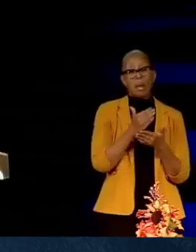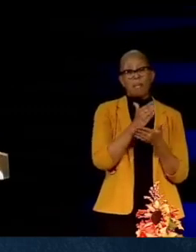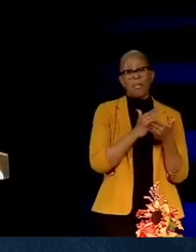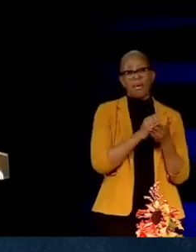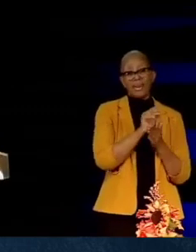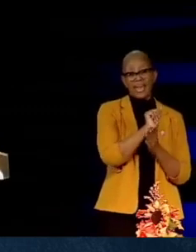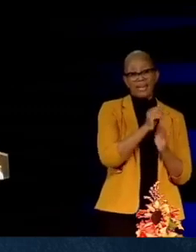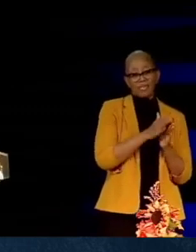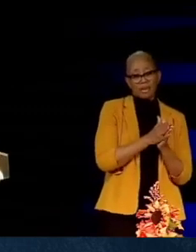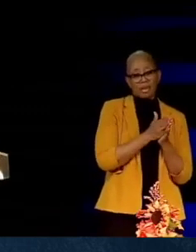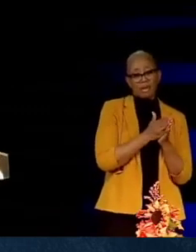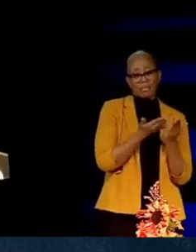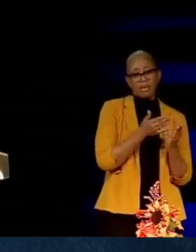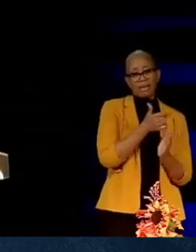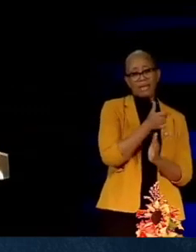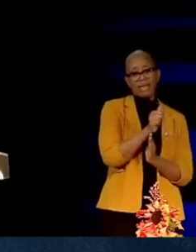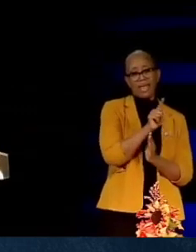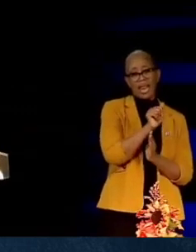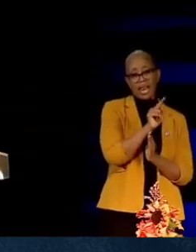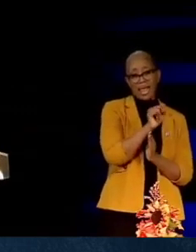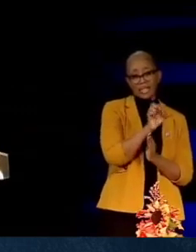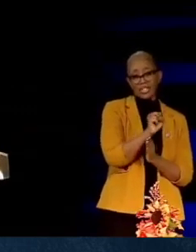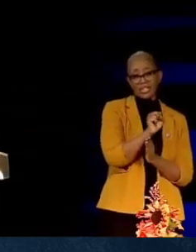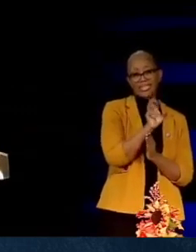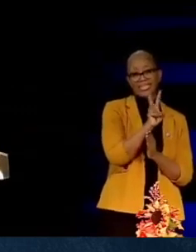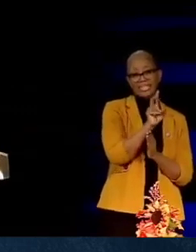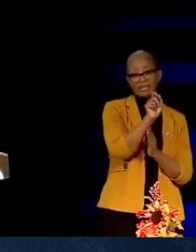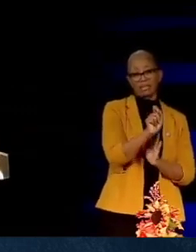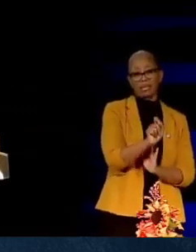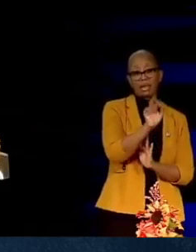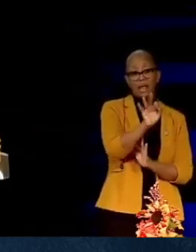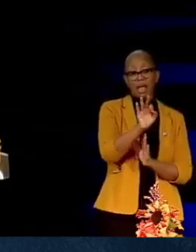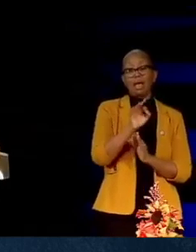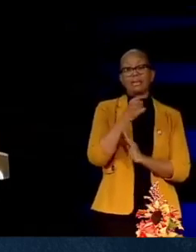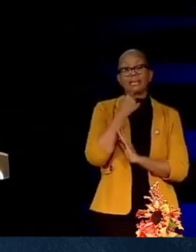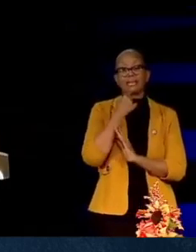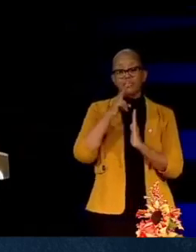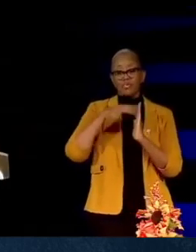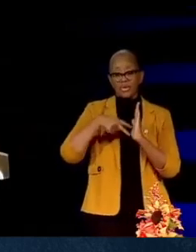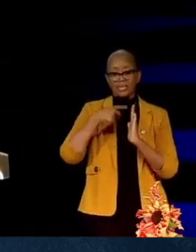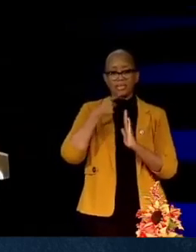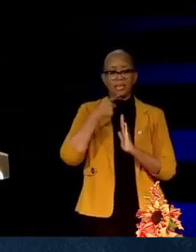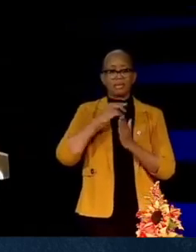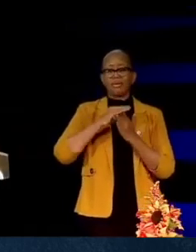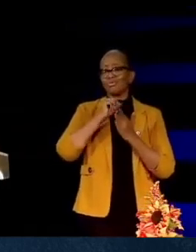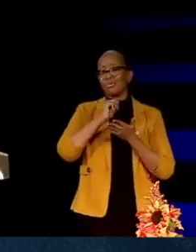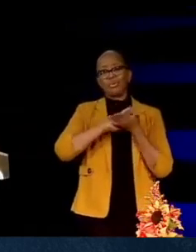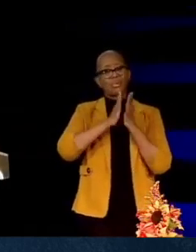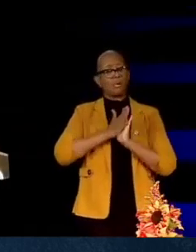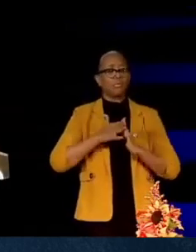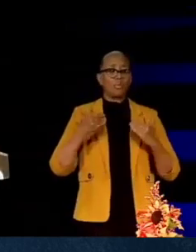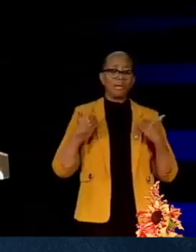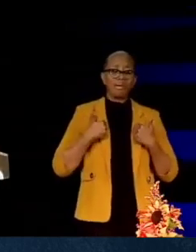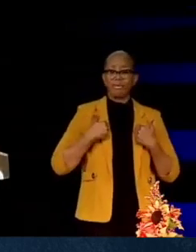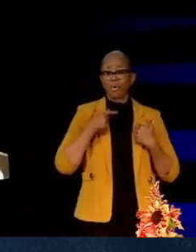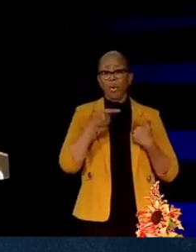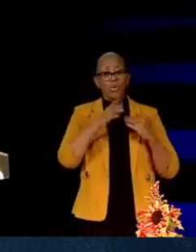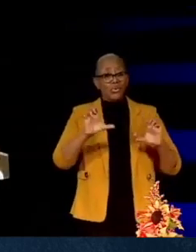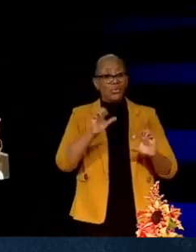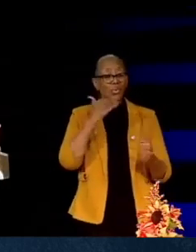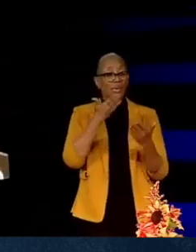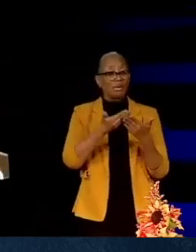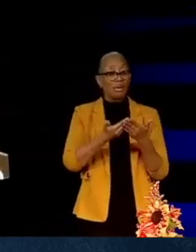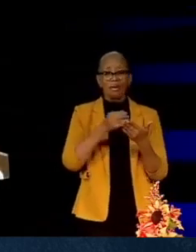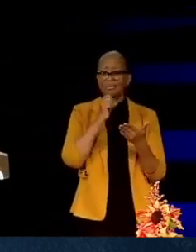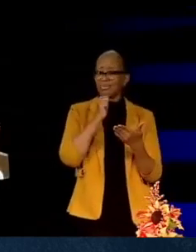of Galatians 6 and 9 says, "And let us not be weary in well-doing." If